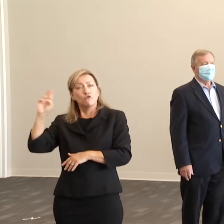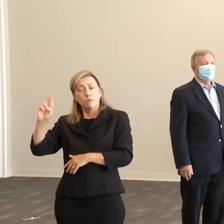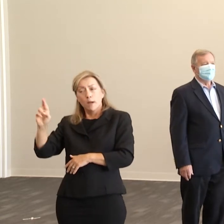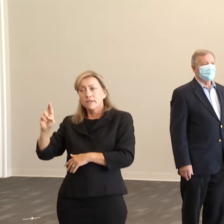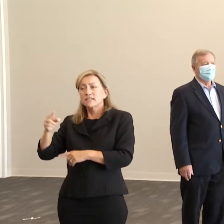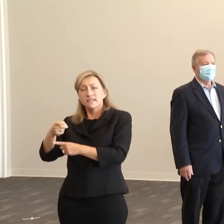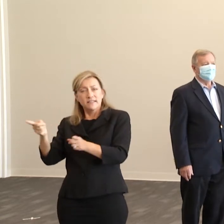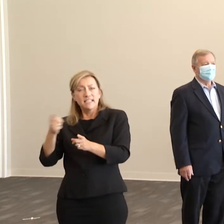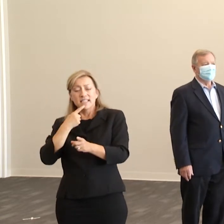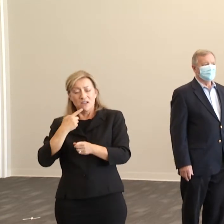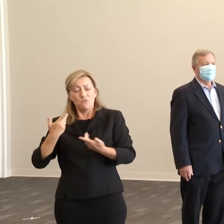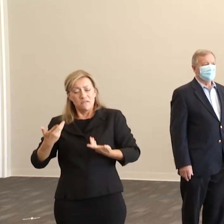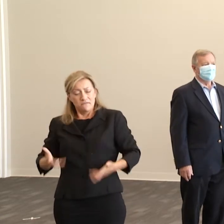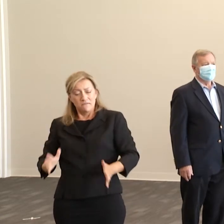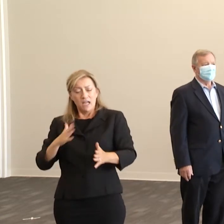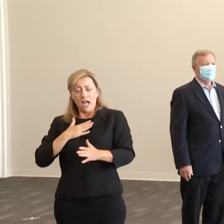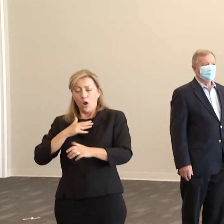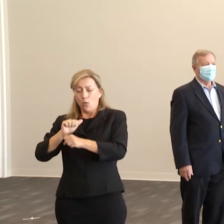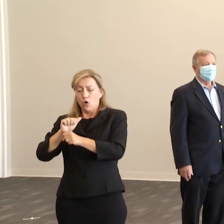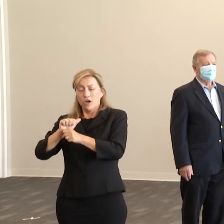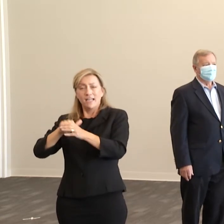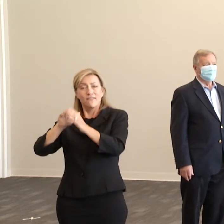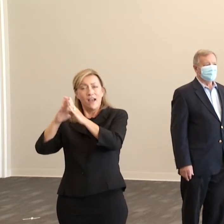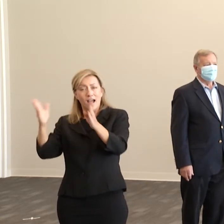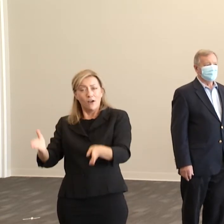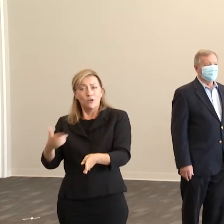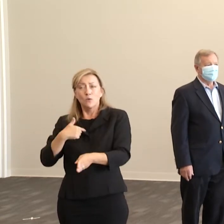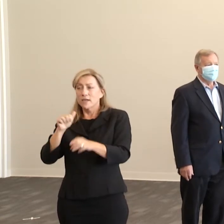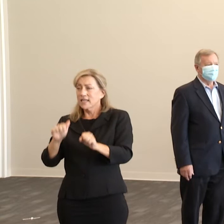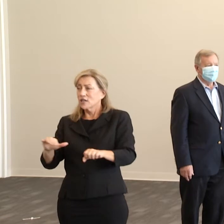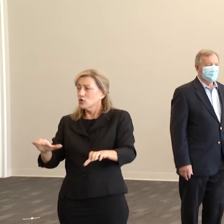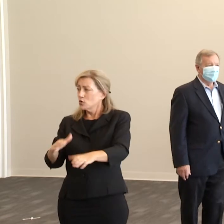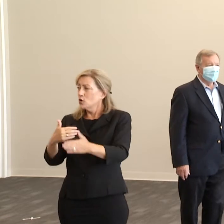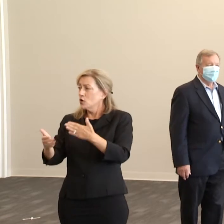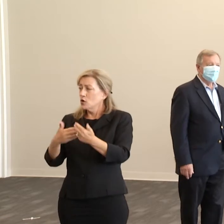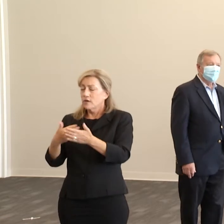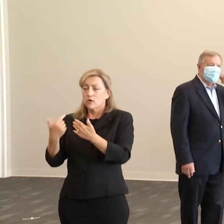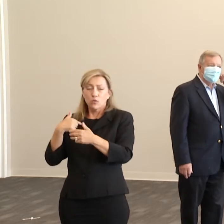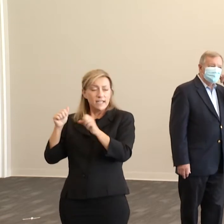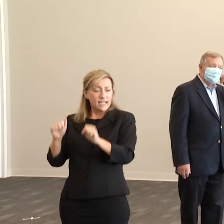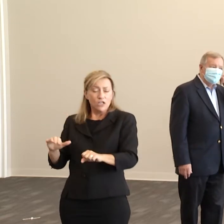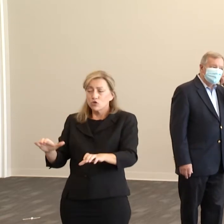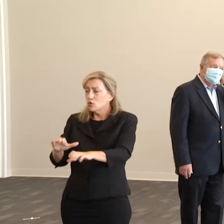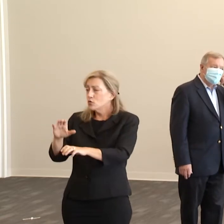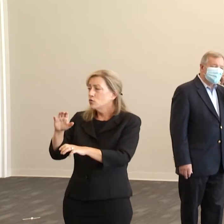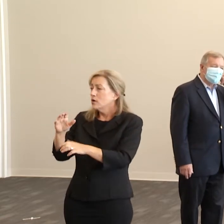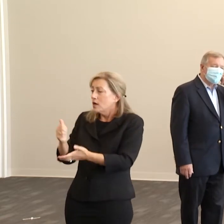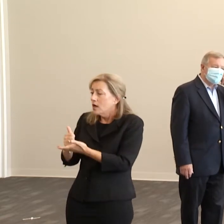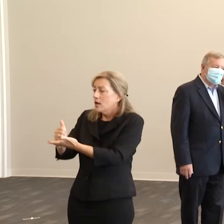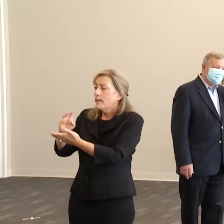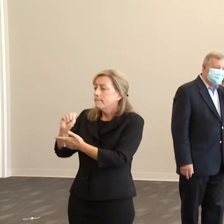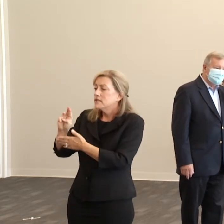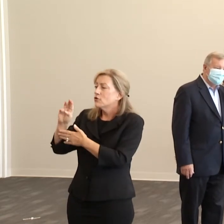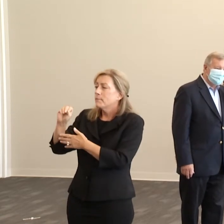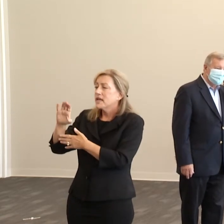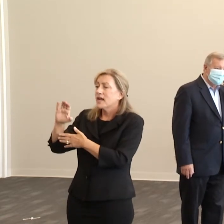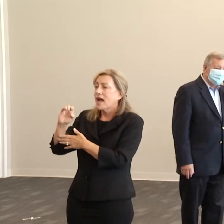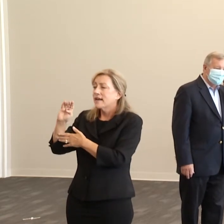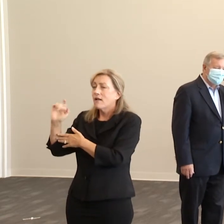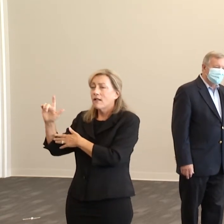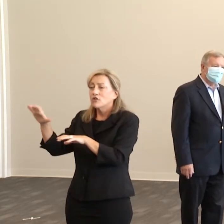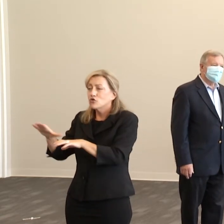done our work in the House. If you can do anything to help, Senator, with Mr. McConnell, do the work, finish the